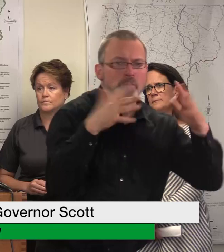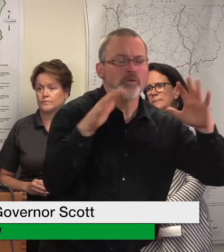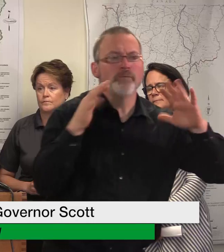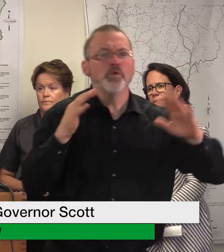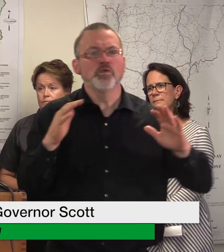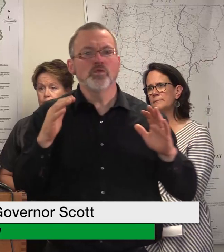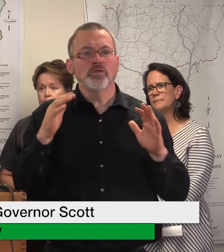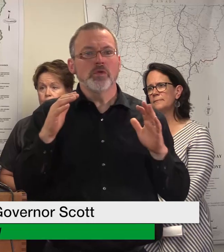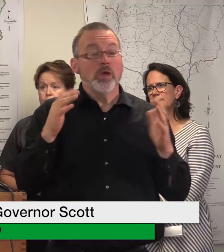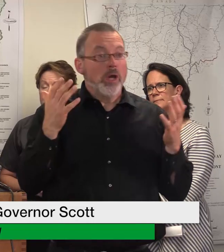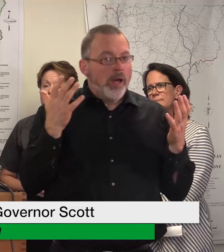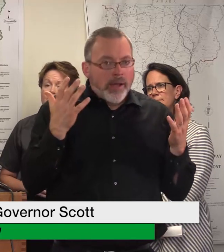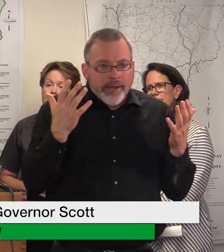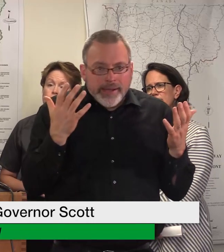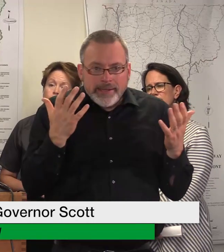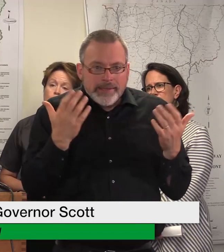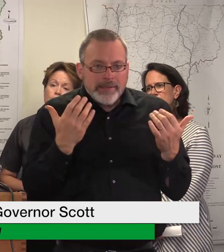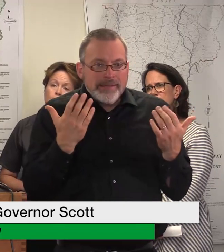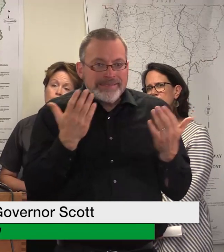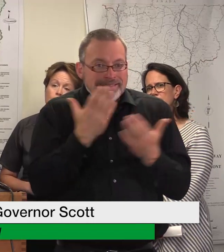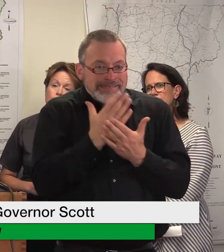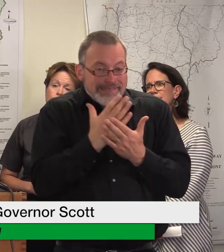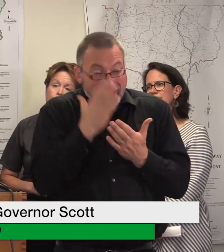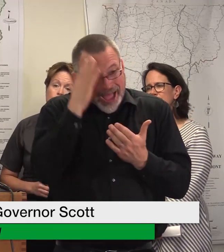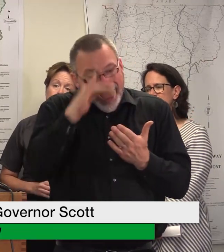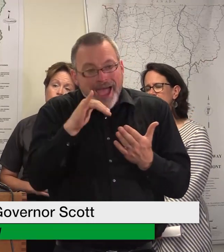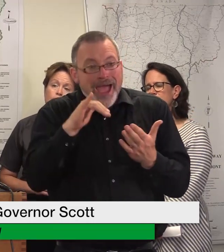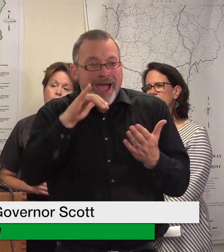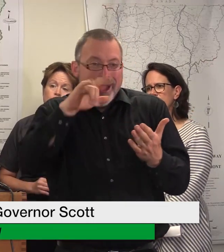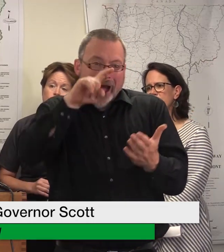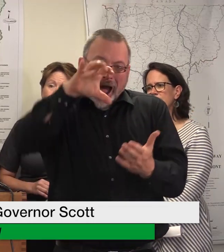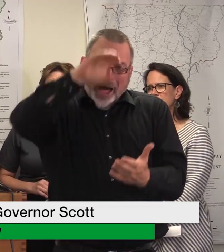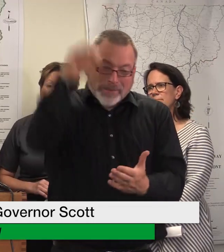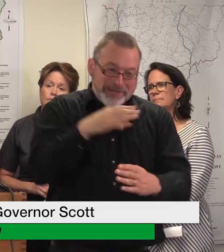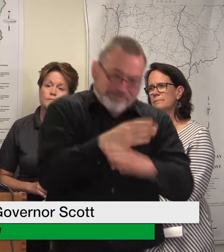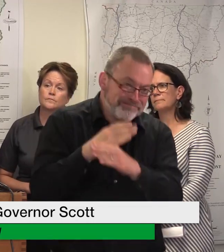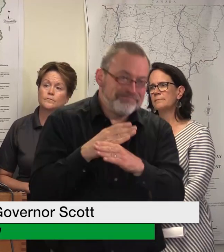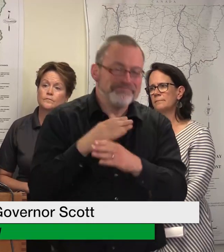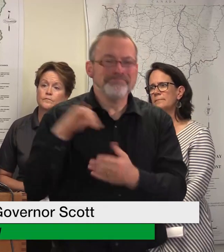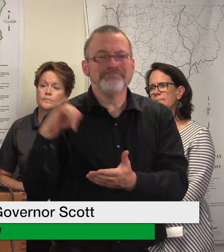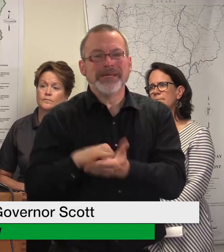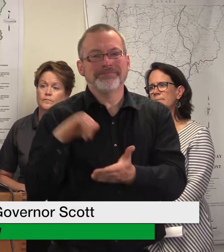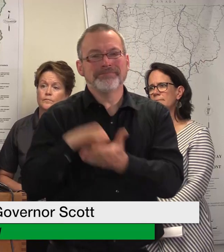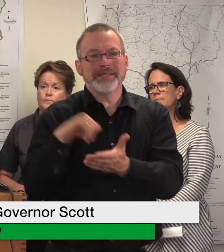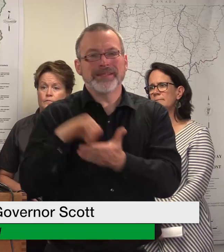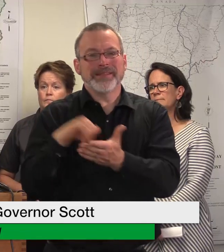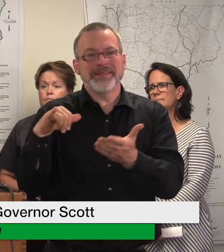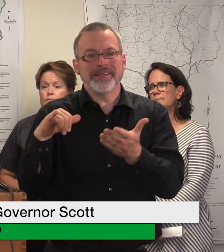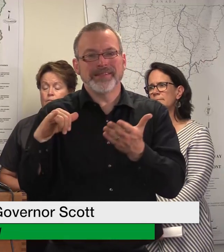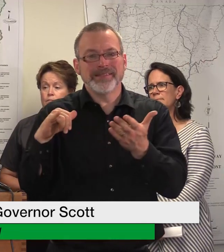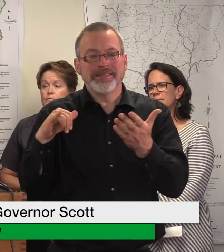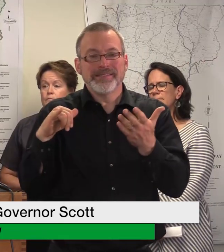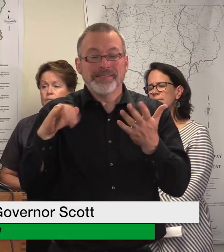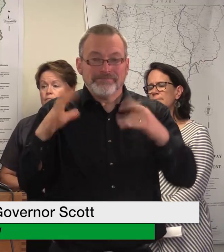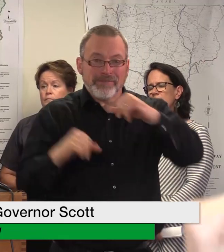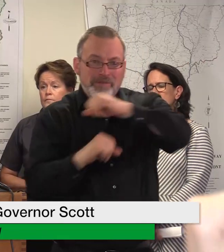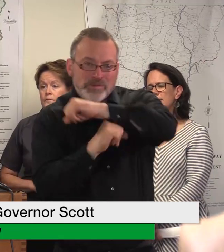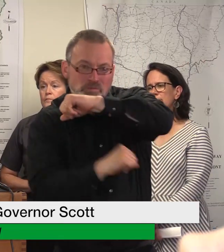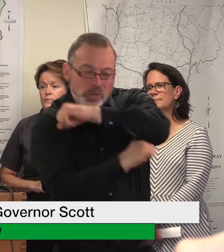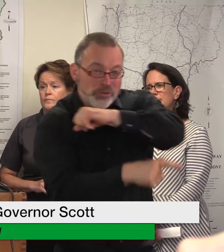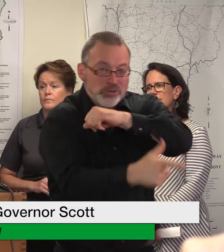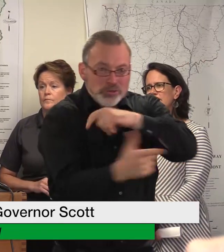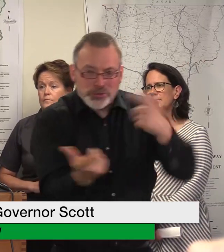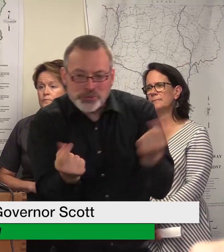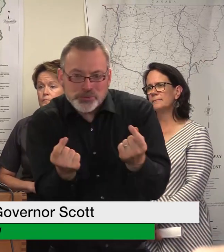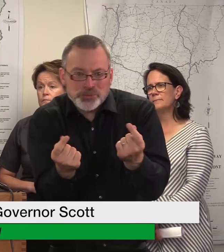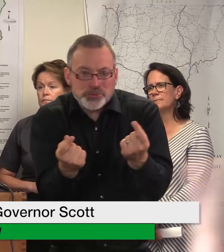you may not be able to prevent water in certain situations, but you can keep some of the infrastructure out of the water. So you have to raise that